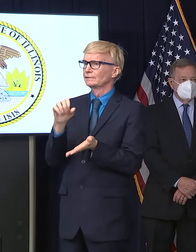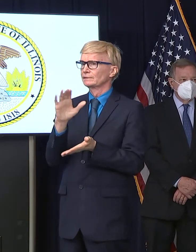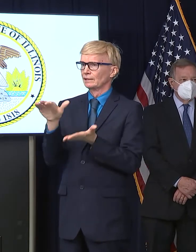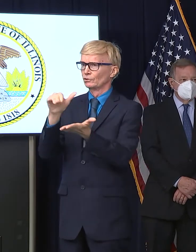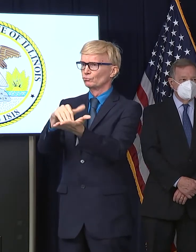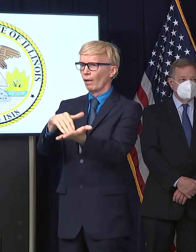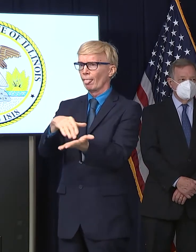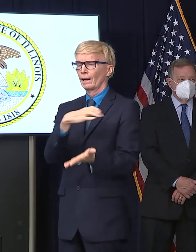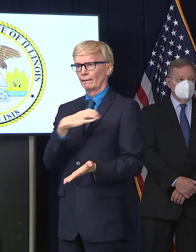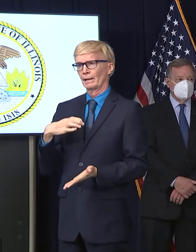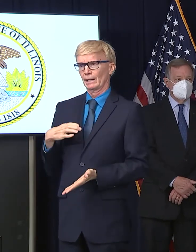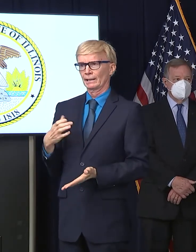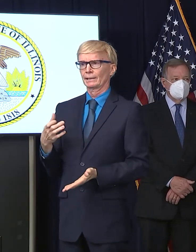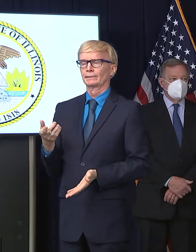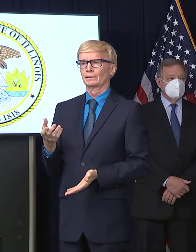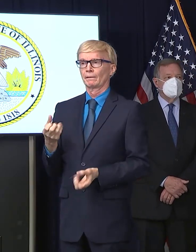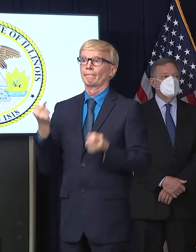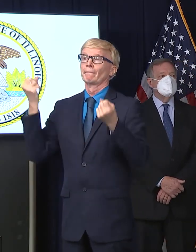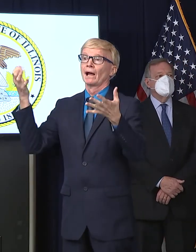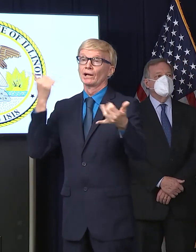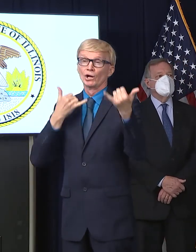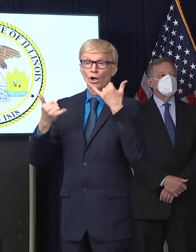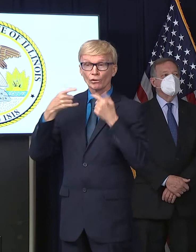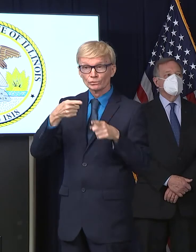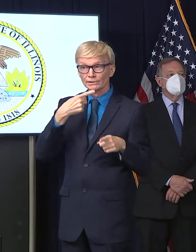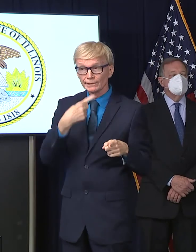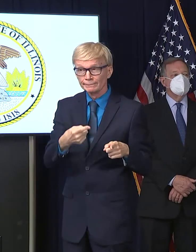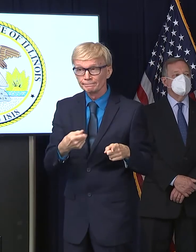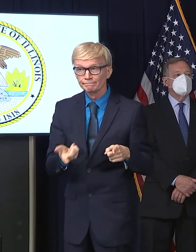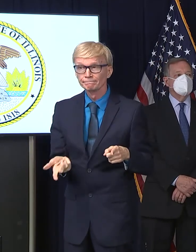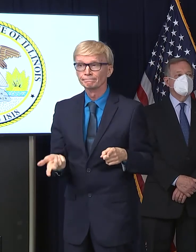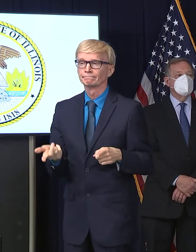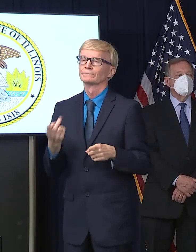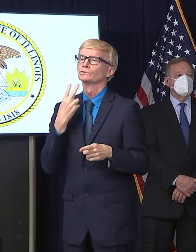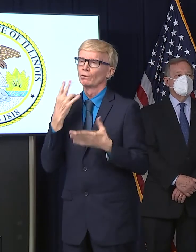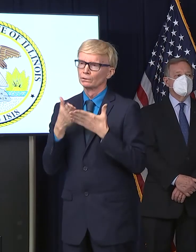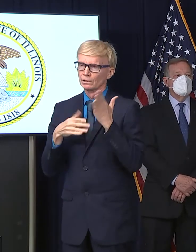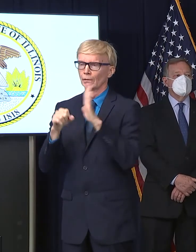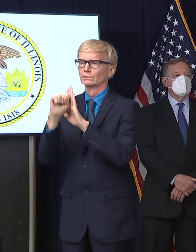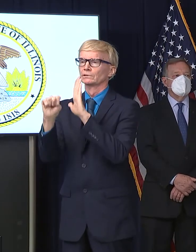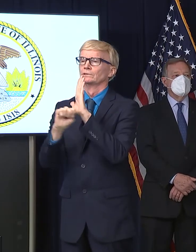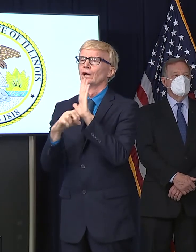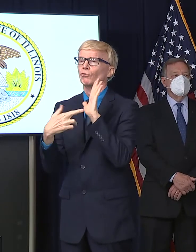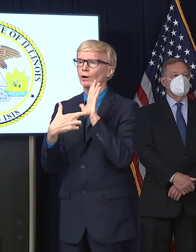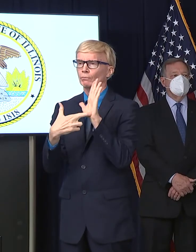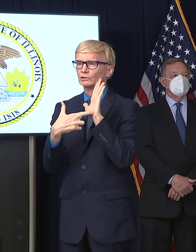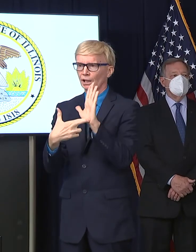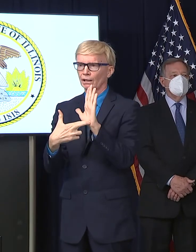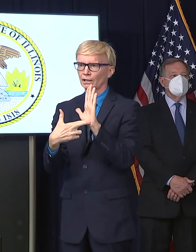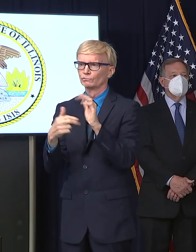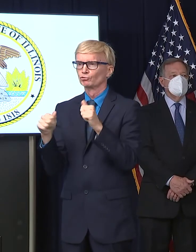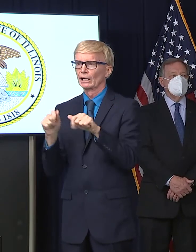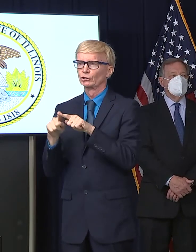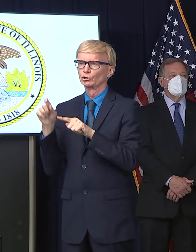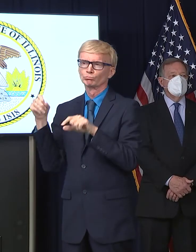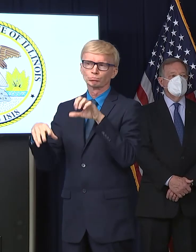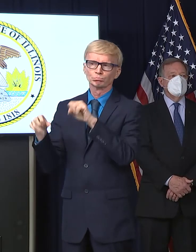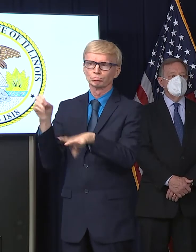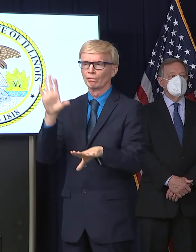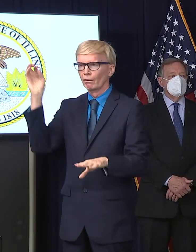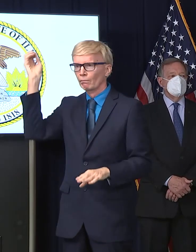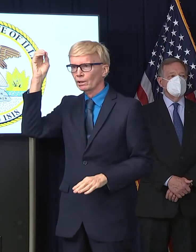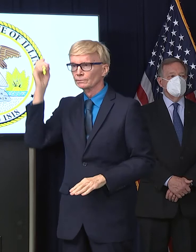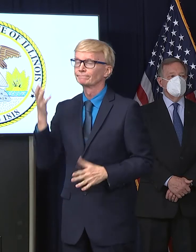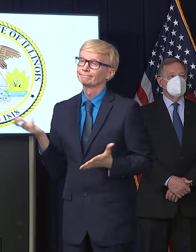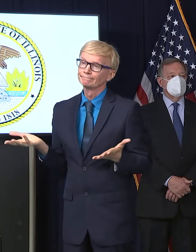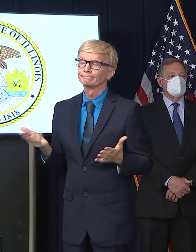there are a lot of calls that are going on around the state. You saw some state reps and others trying to weigh in on this.